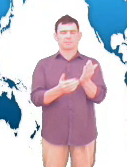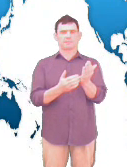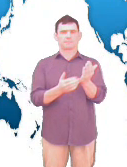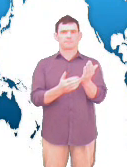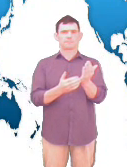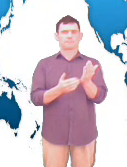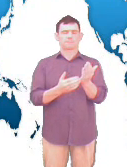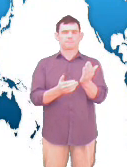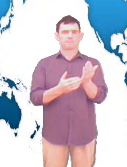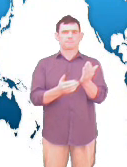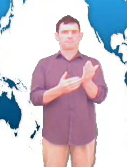me.